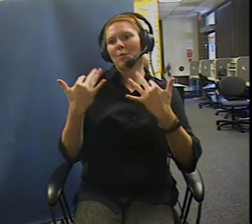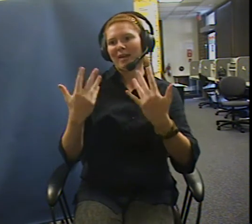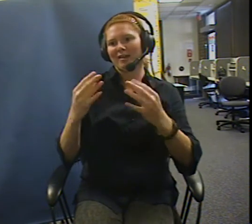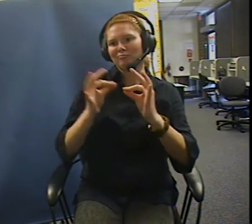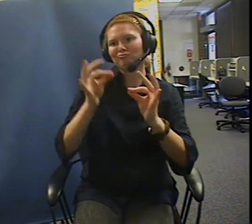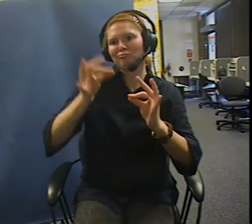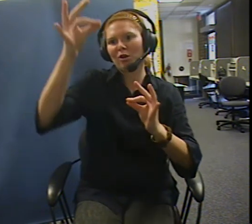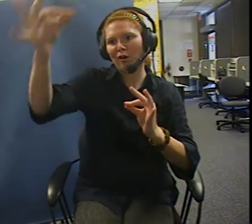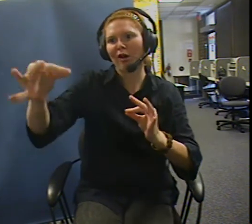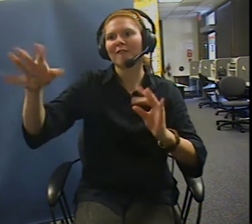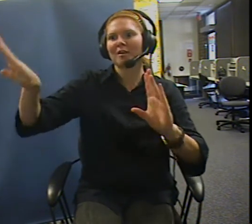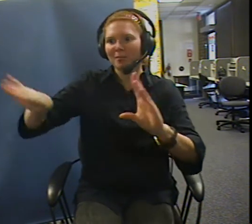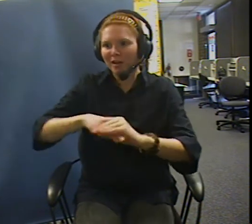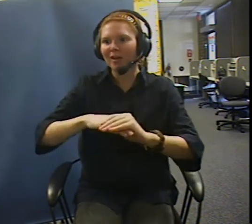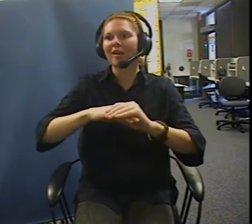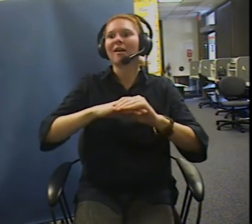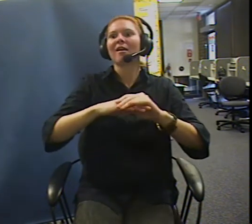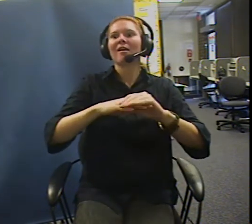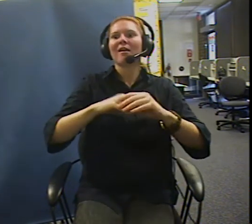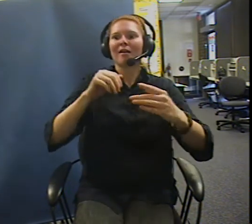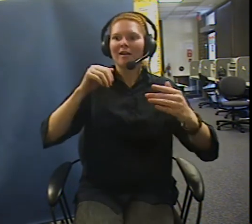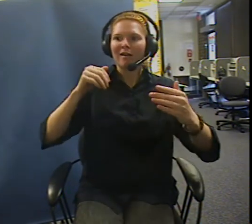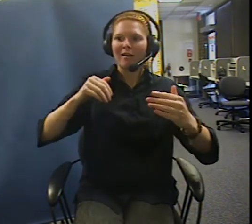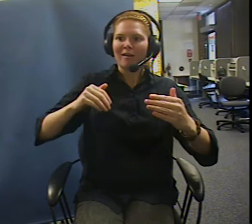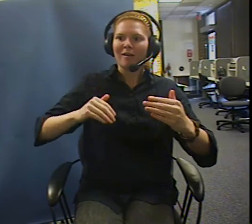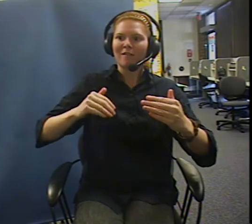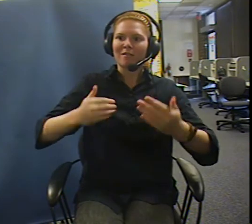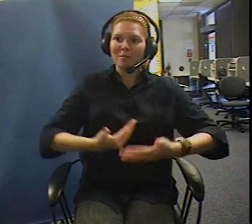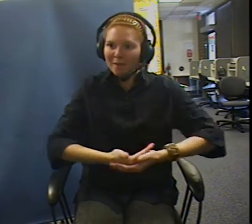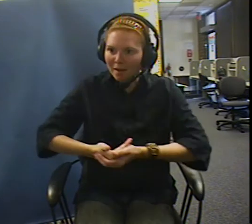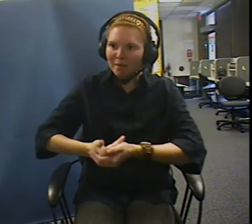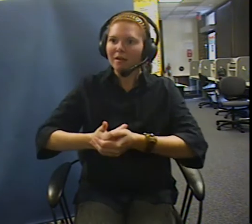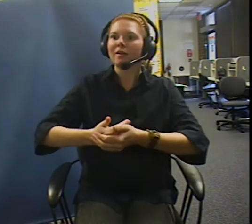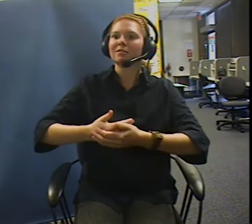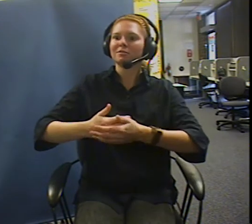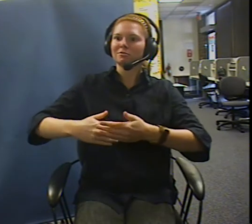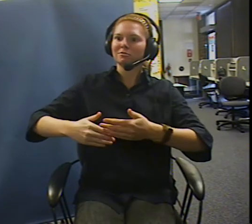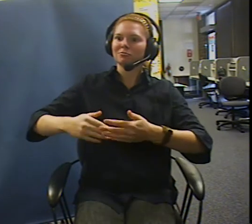Aside from rising incomes, rising automobile ownership, and the